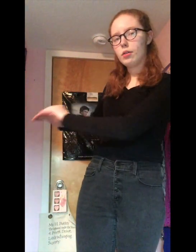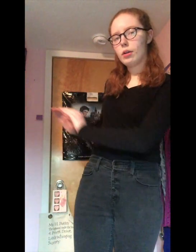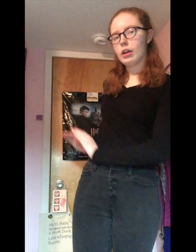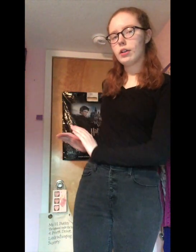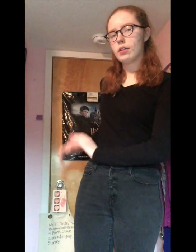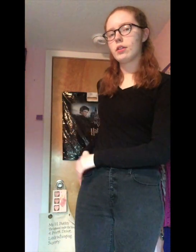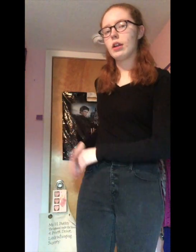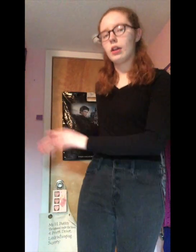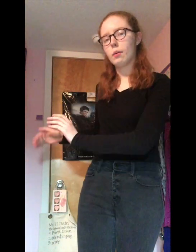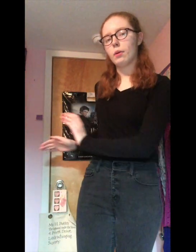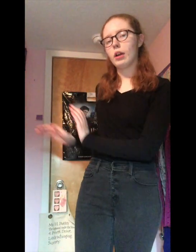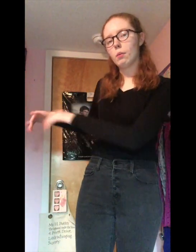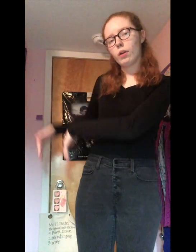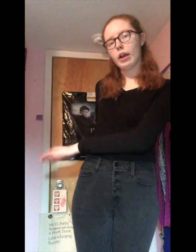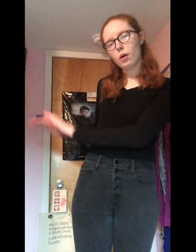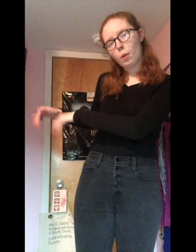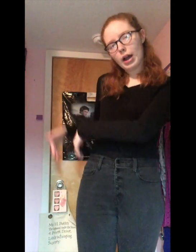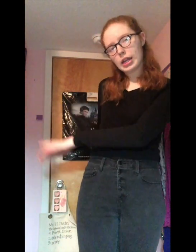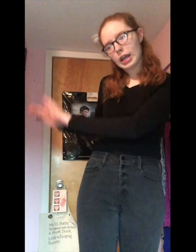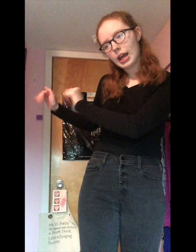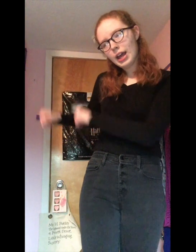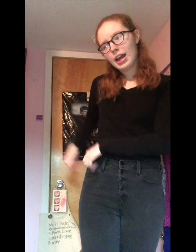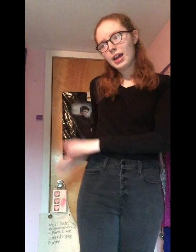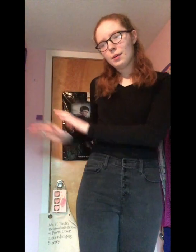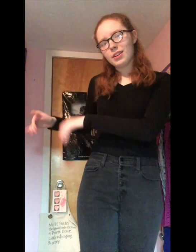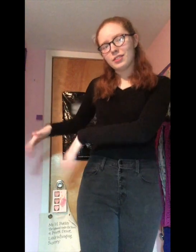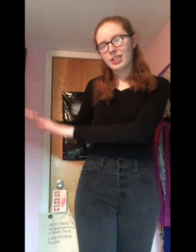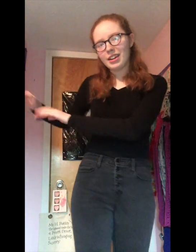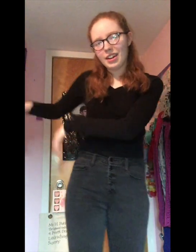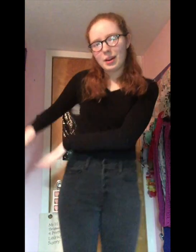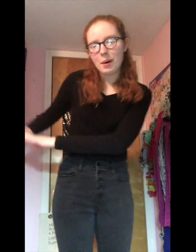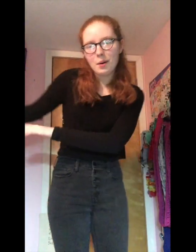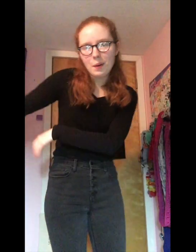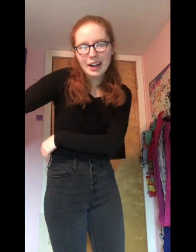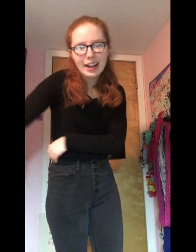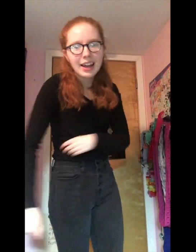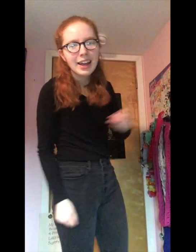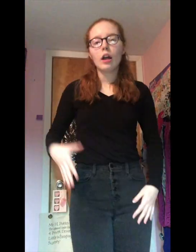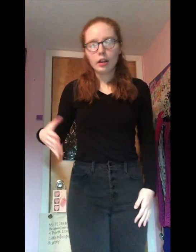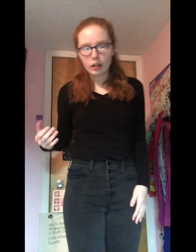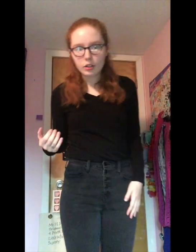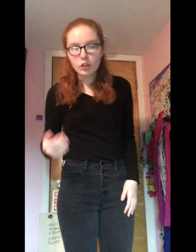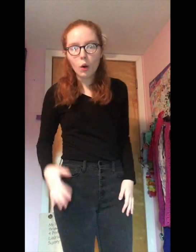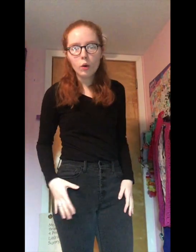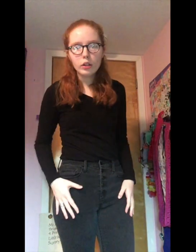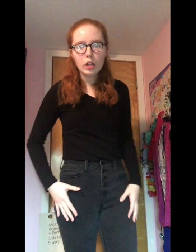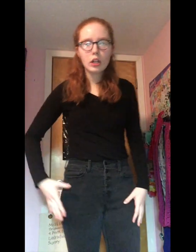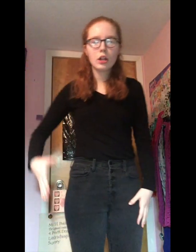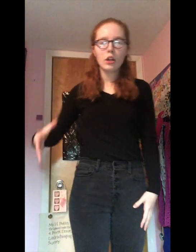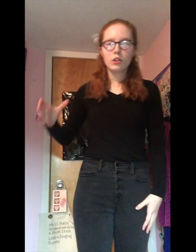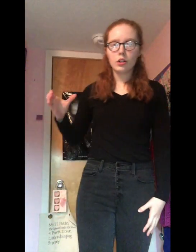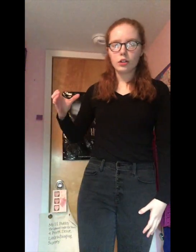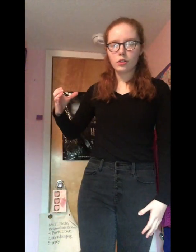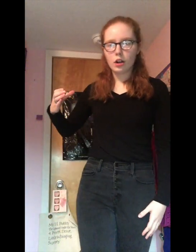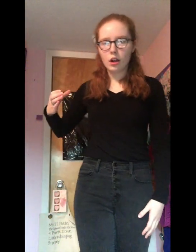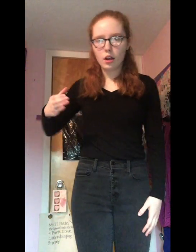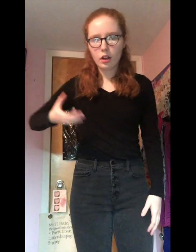doing it, because this can end up looking more like Hawaii. I'm definitely not talking about Hawaii. Next is hold. So you're going to start